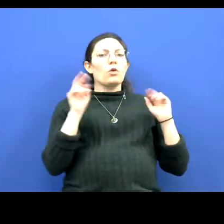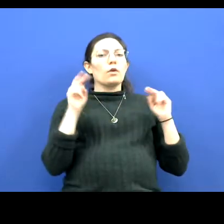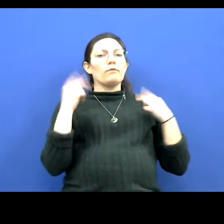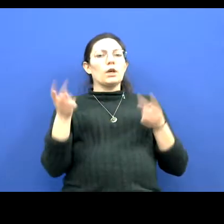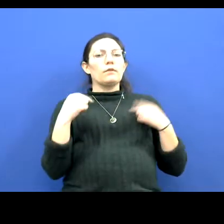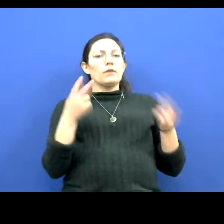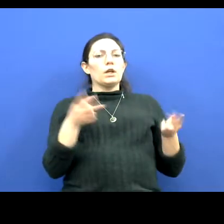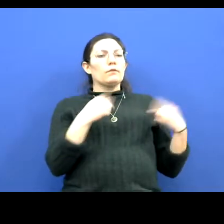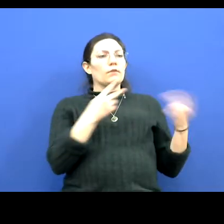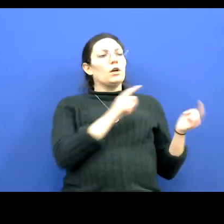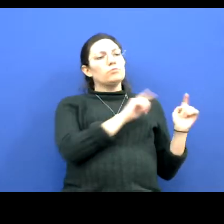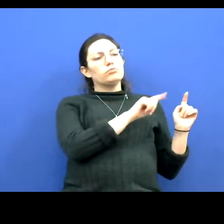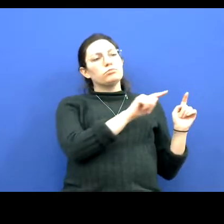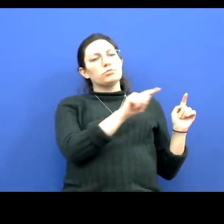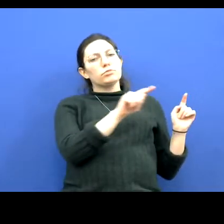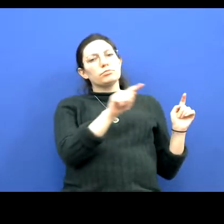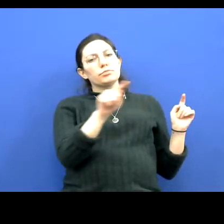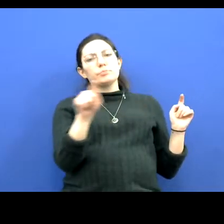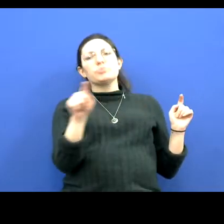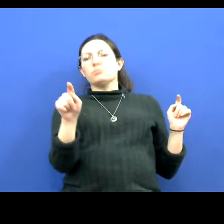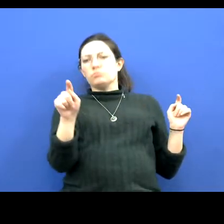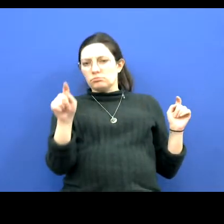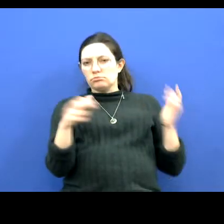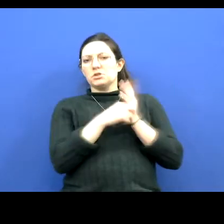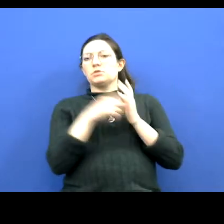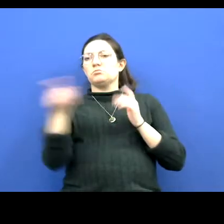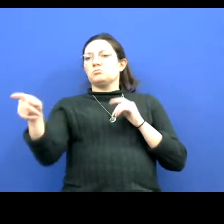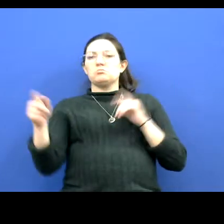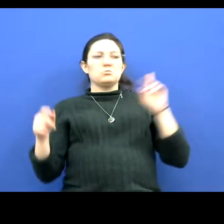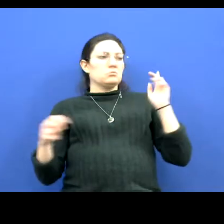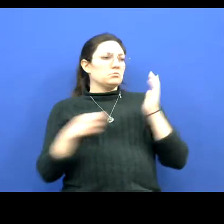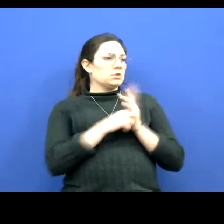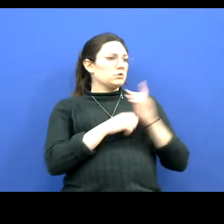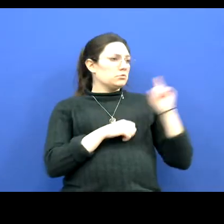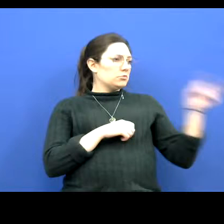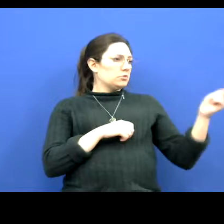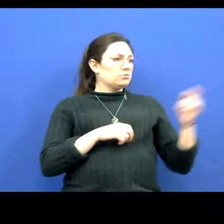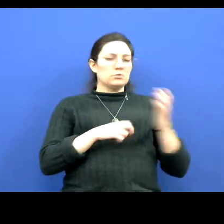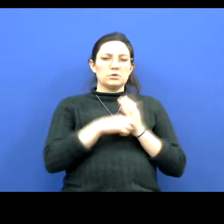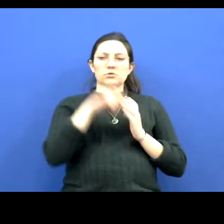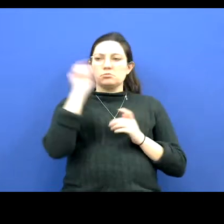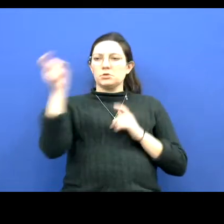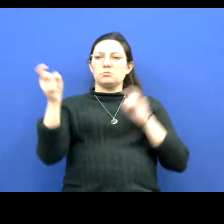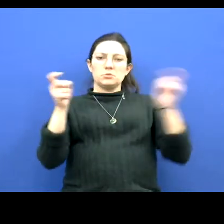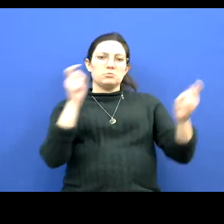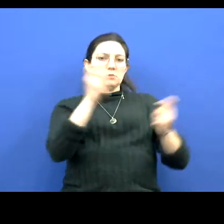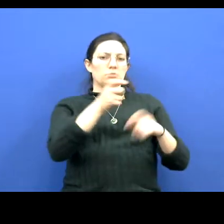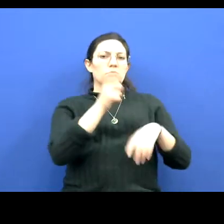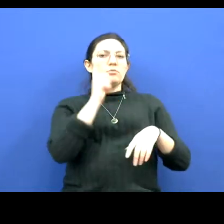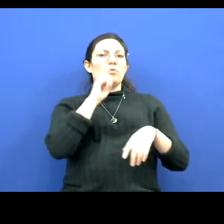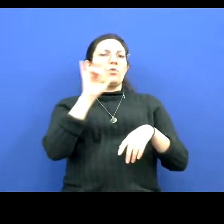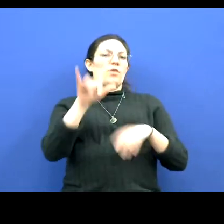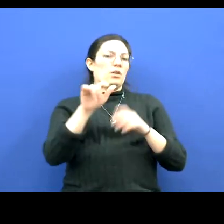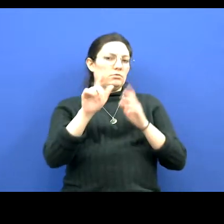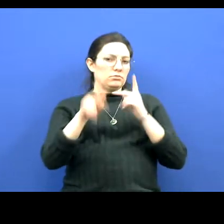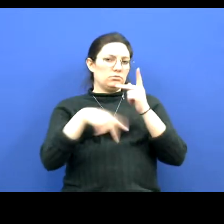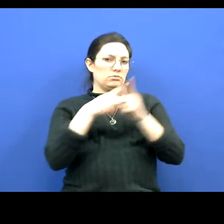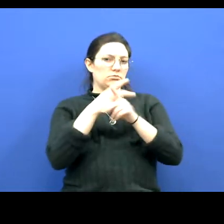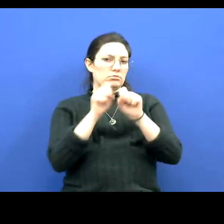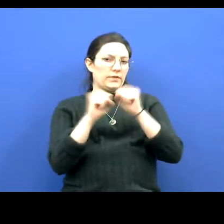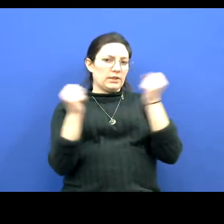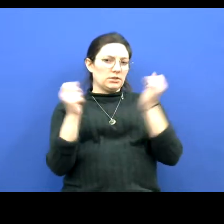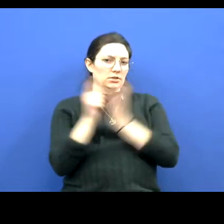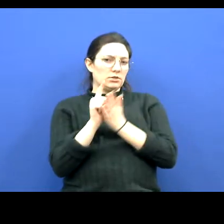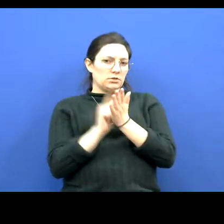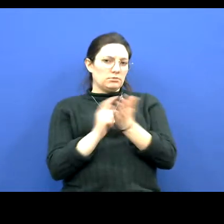visiting our large retail areas, and when they see illegally parked cars, that they have been ticketing.